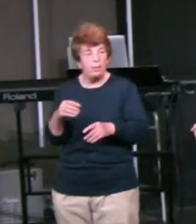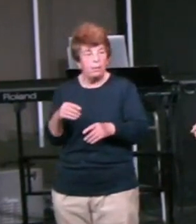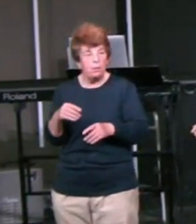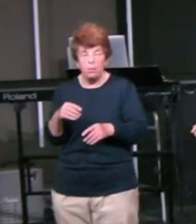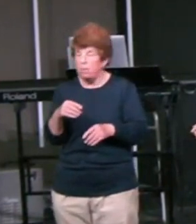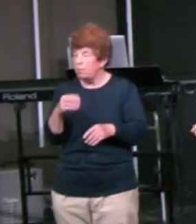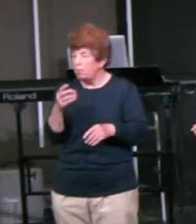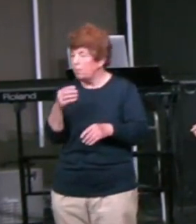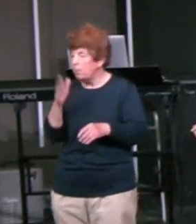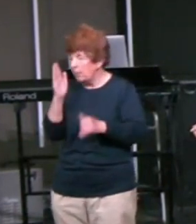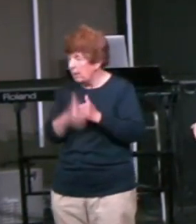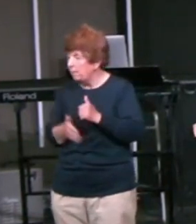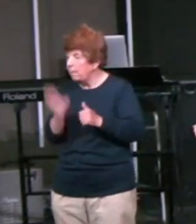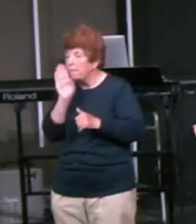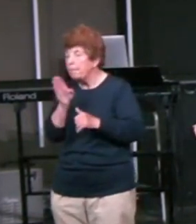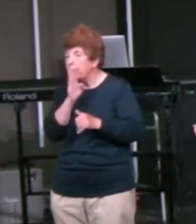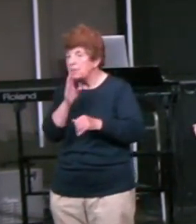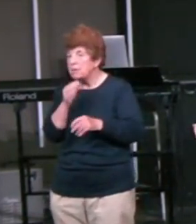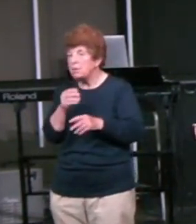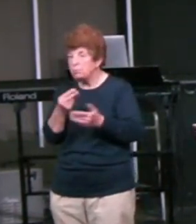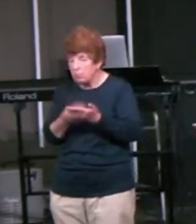missed out on. Not one.